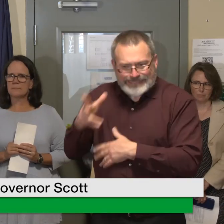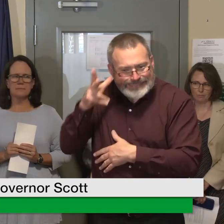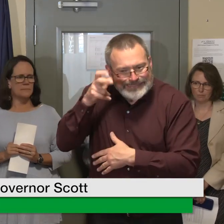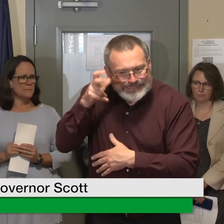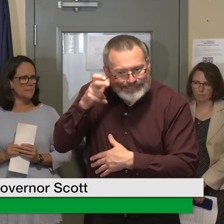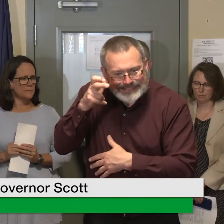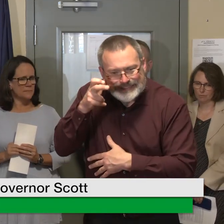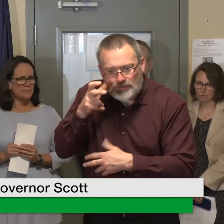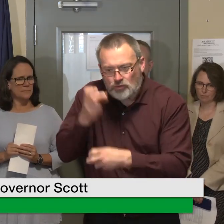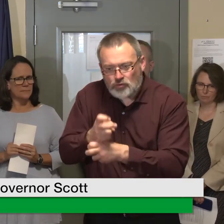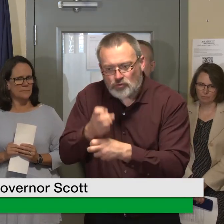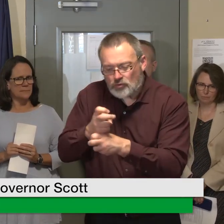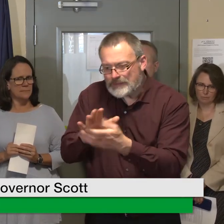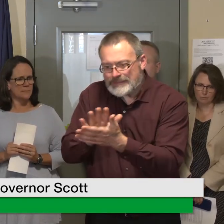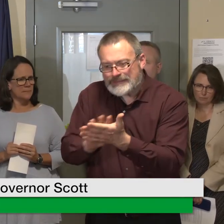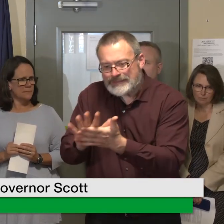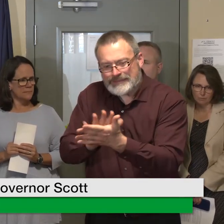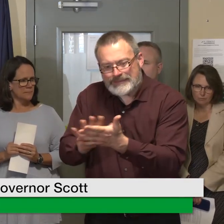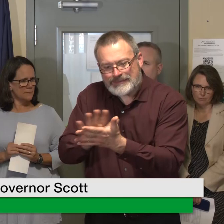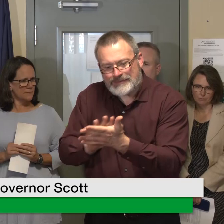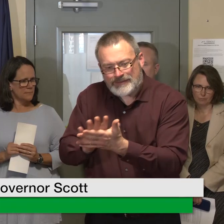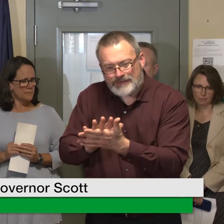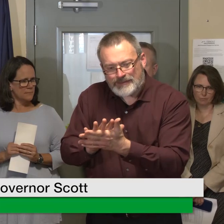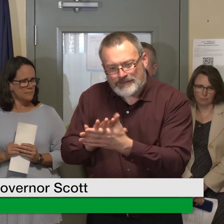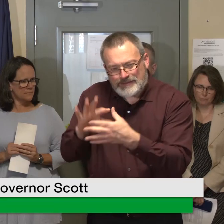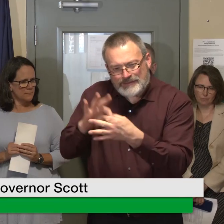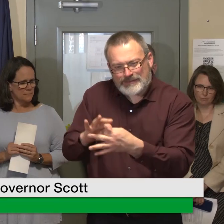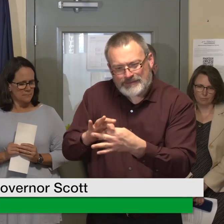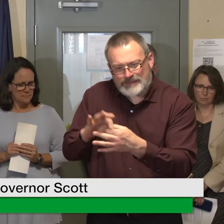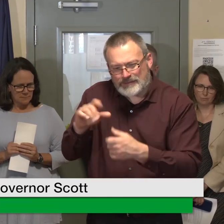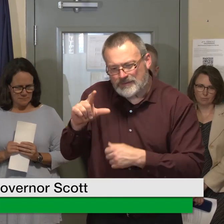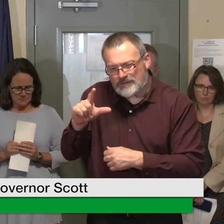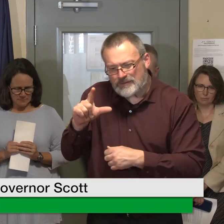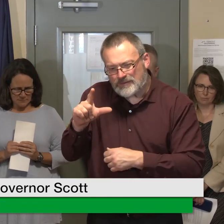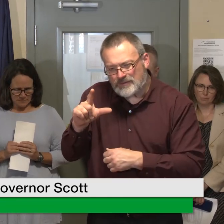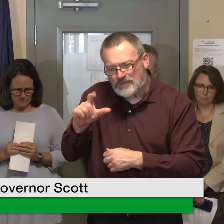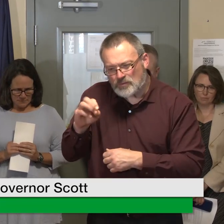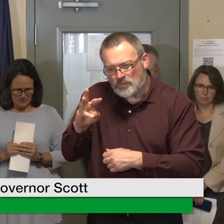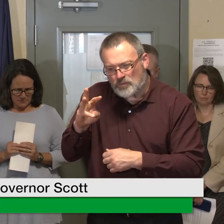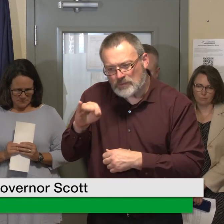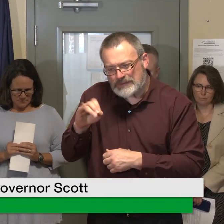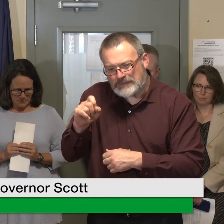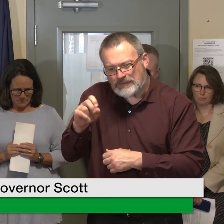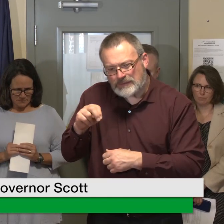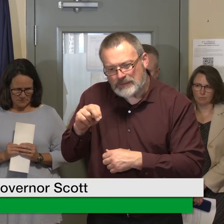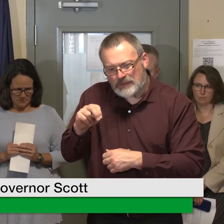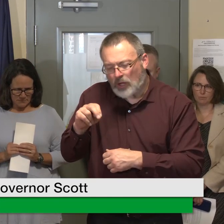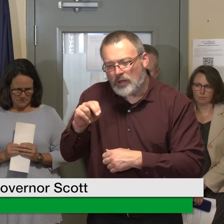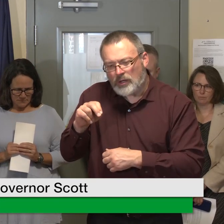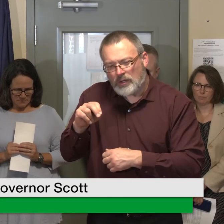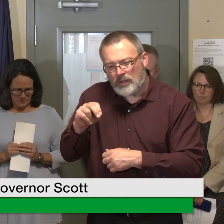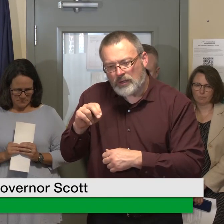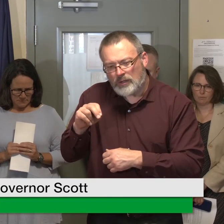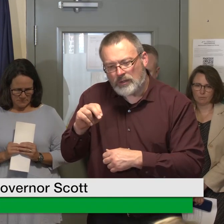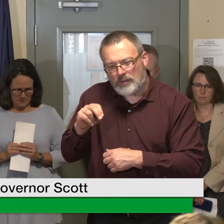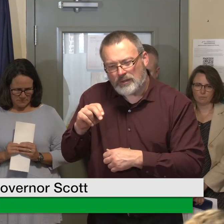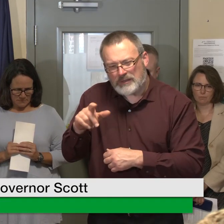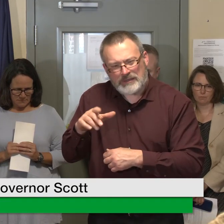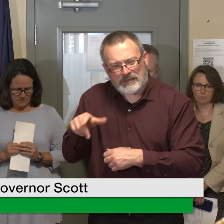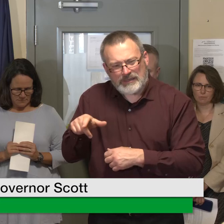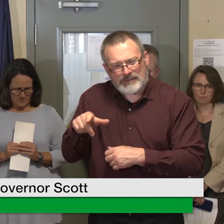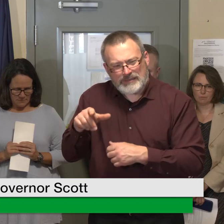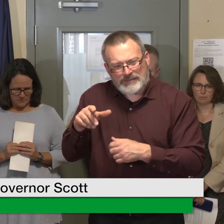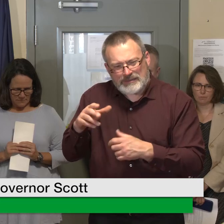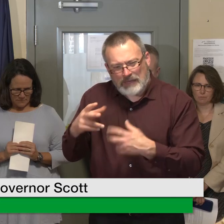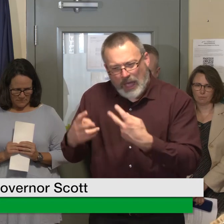wasn't clear. Down here in Houston, there's a lot of capacity for floodwaters, but I'm wondering two things. One, is that doing any